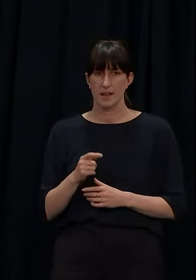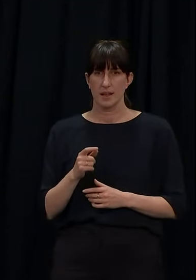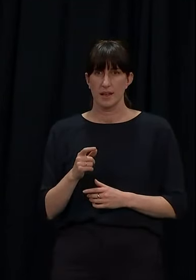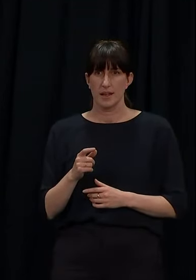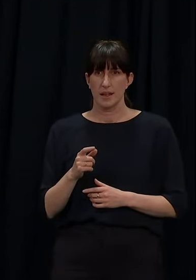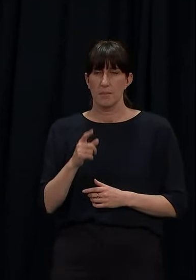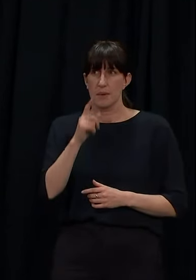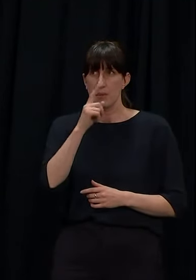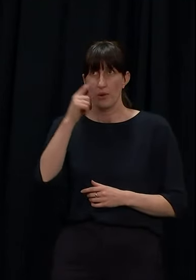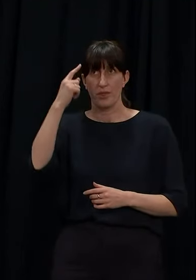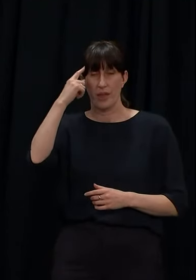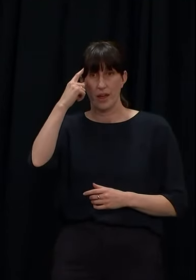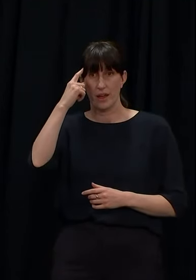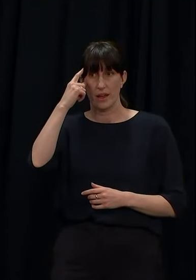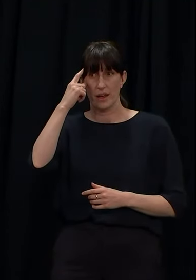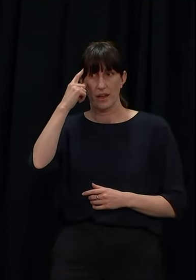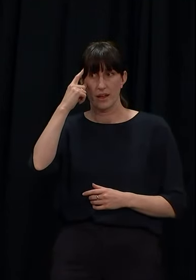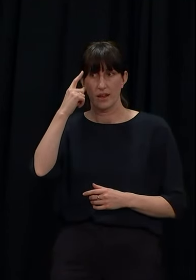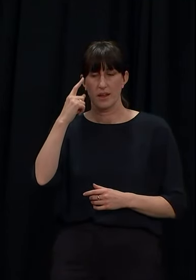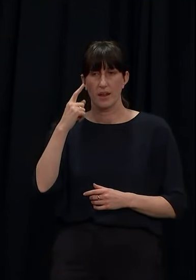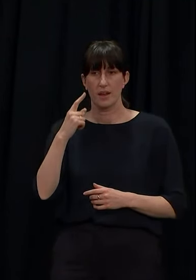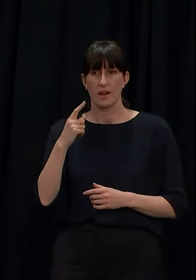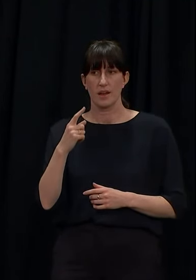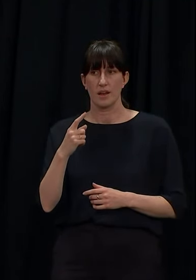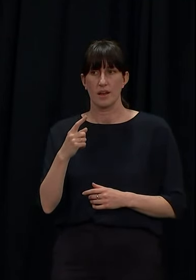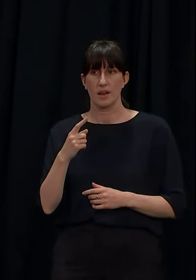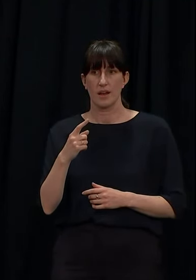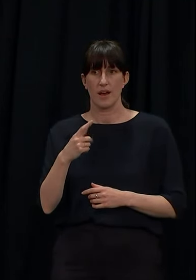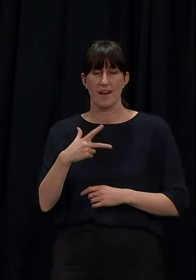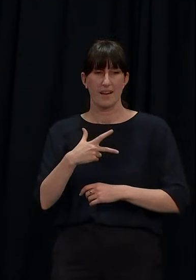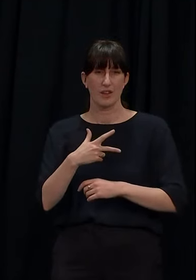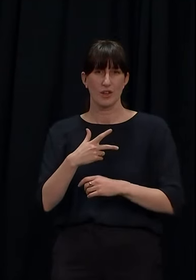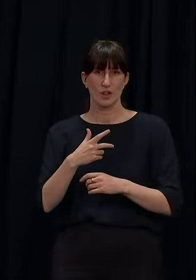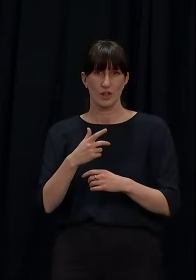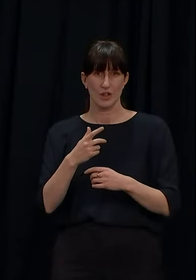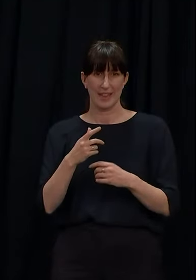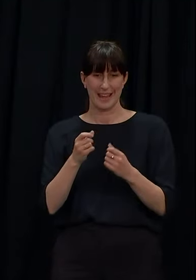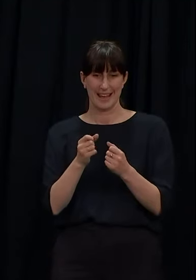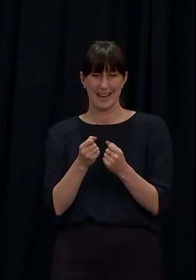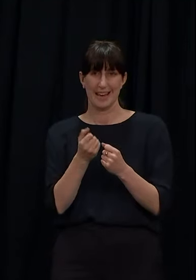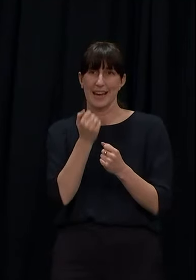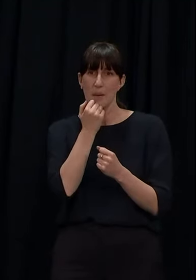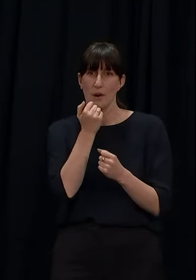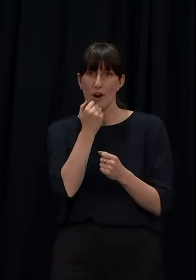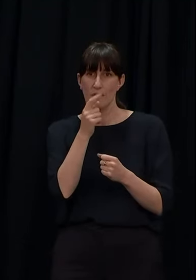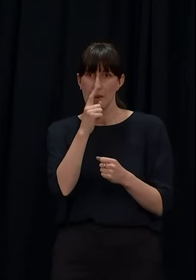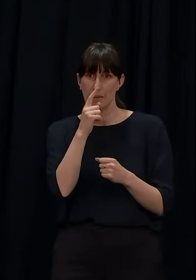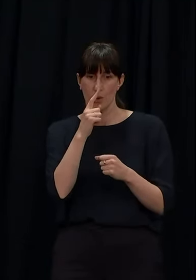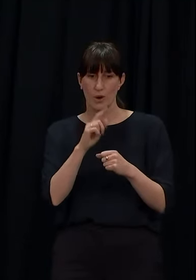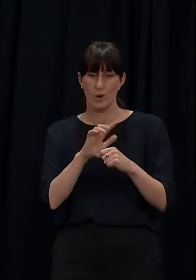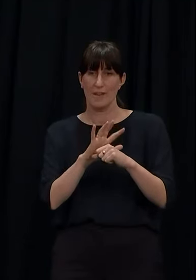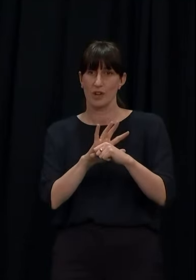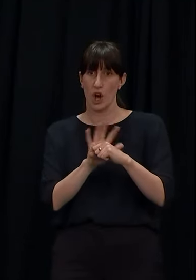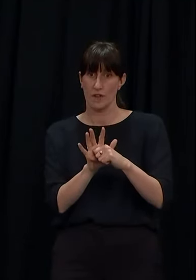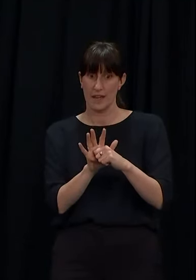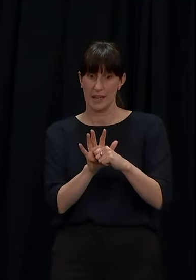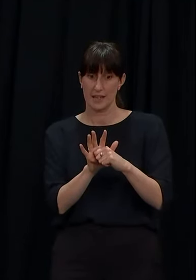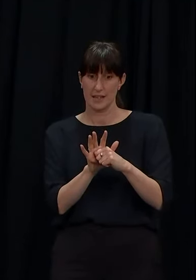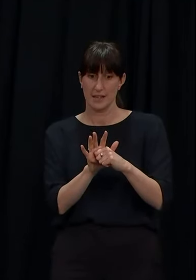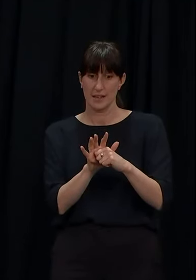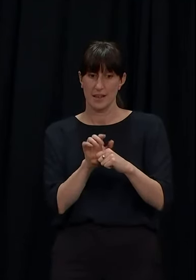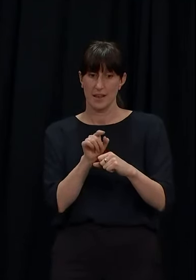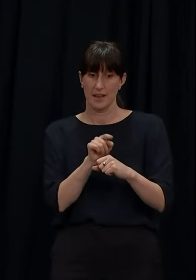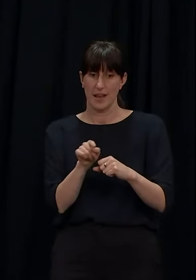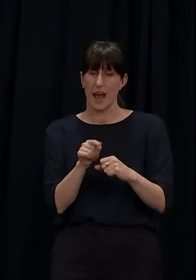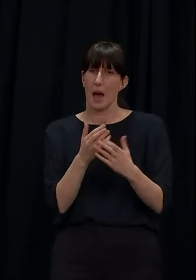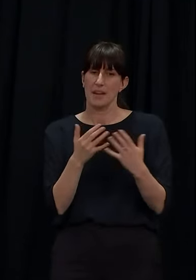suggest that if you've got a vaccine that we should have more people vaccinated showing up in our cases. Ideally, you don't want vaccinated people becoming infected with